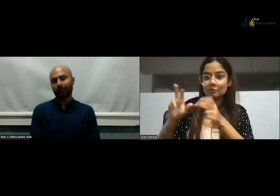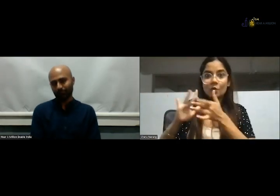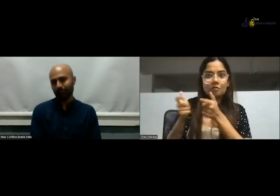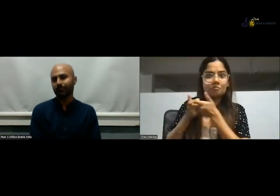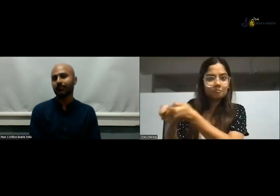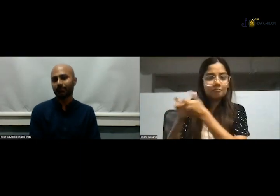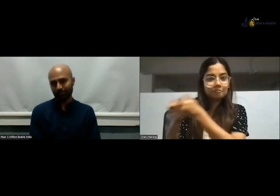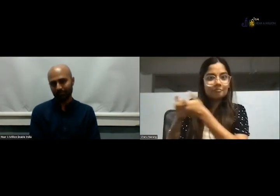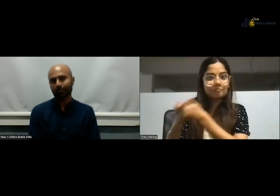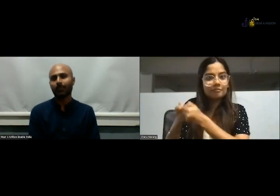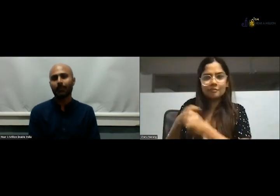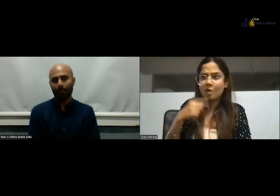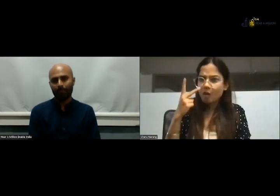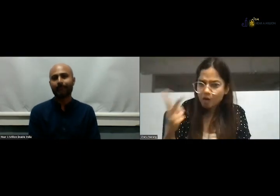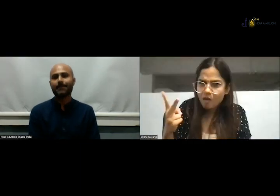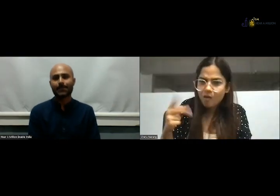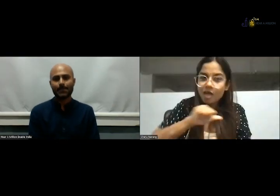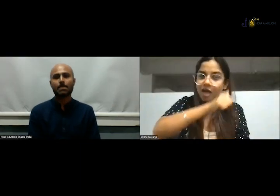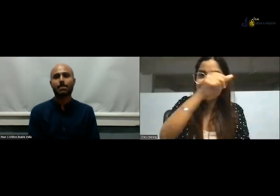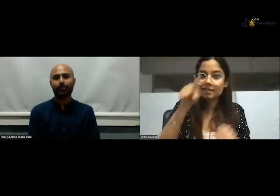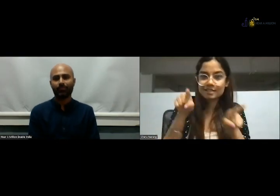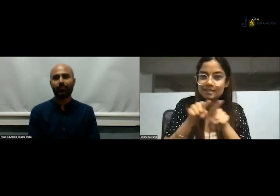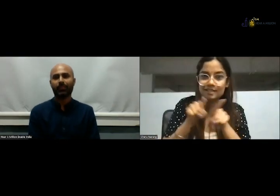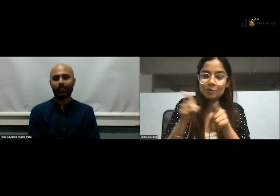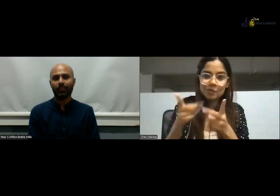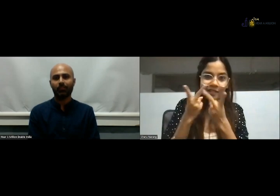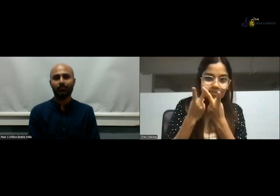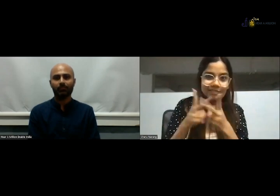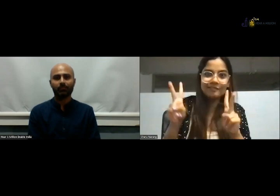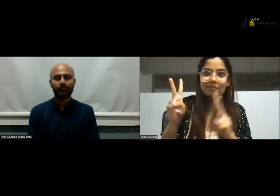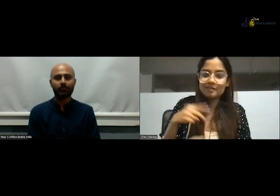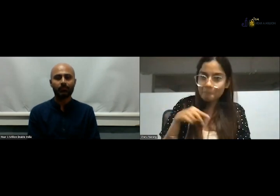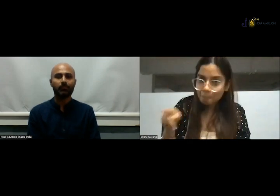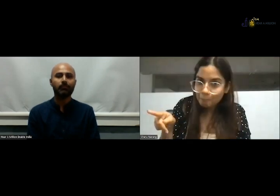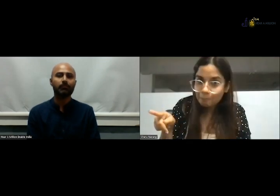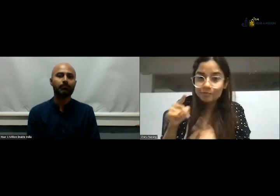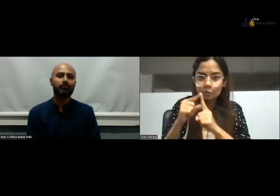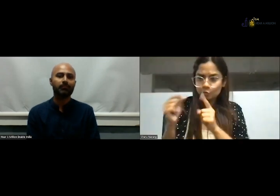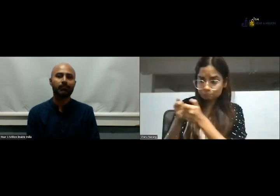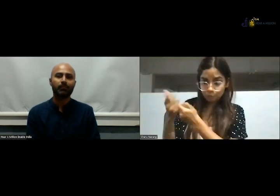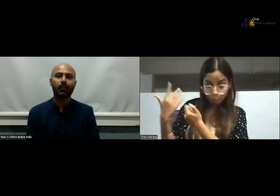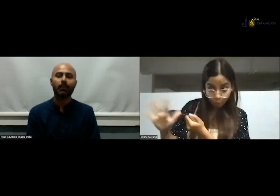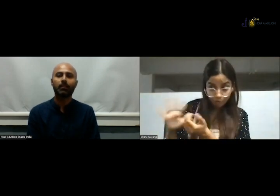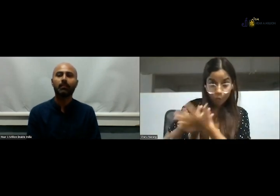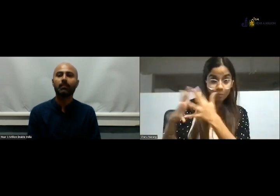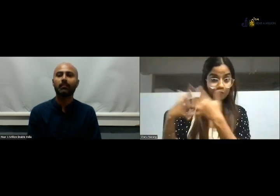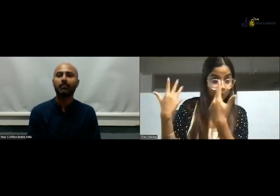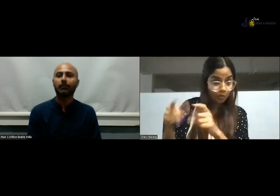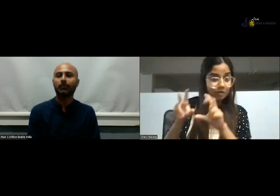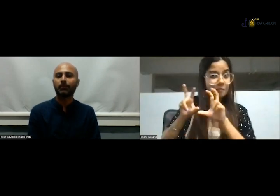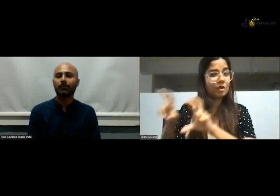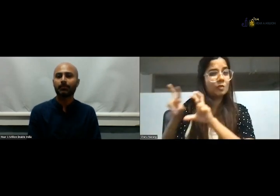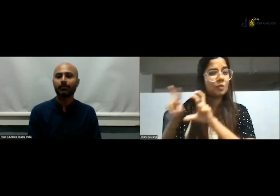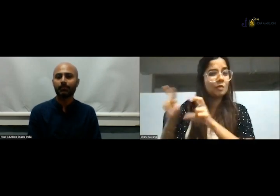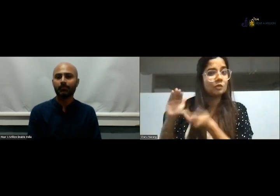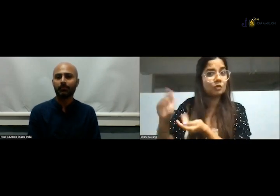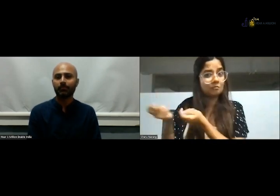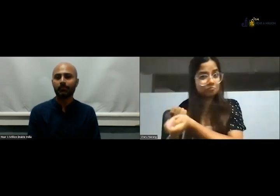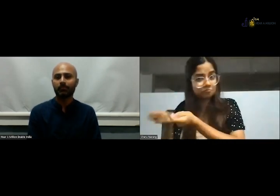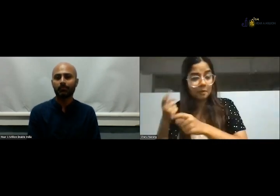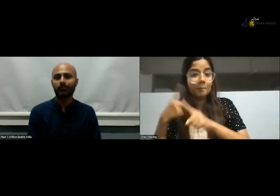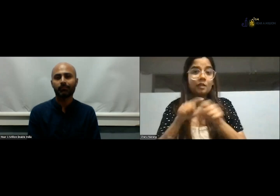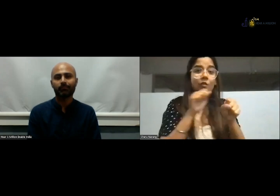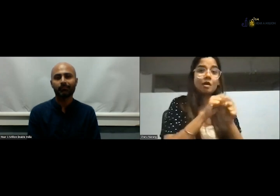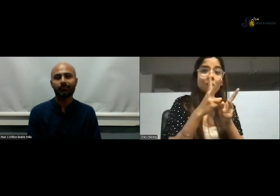And at the same time, she was doing her other works too. She was managing everything. She was very different person. I mean, she used